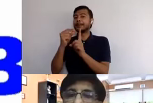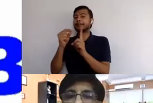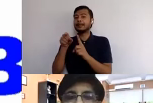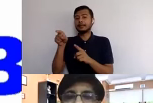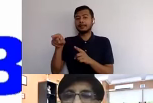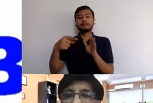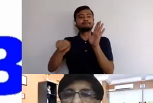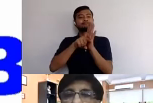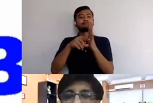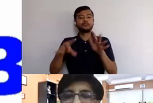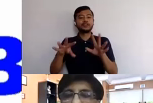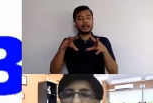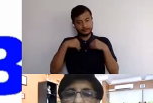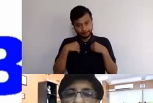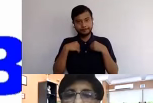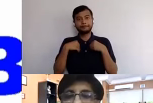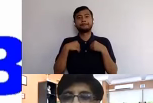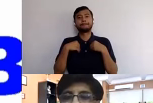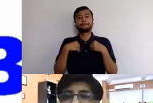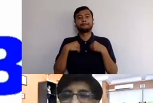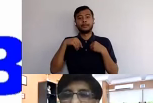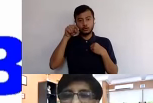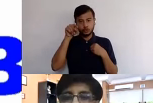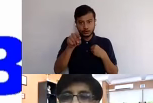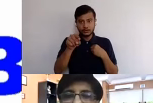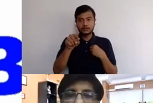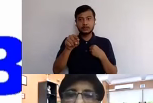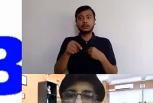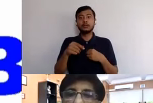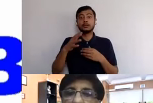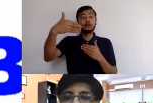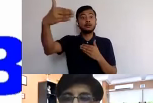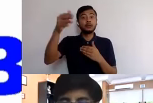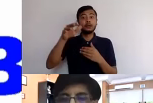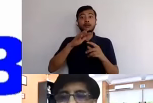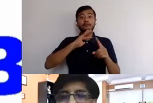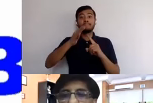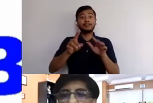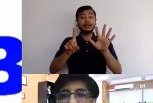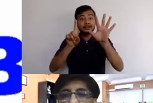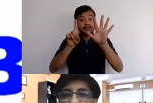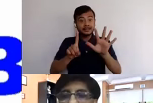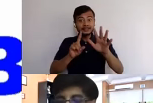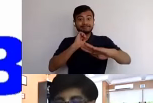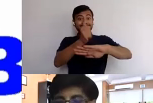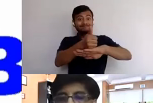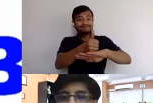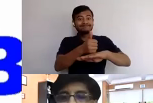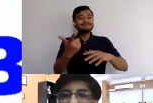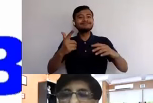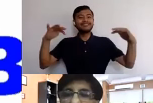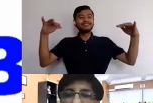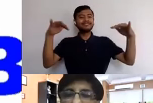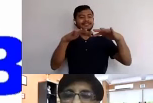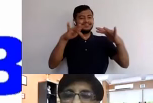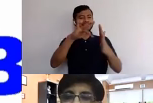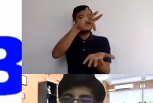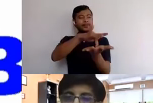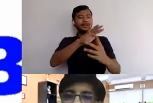an important use case for the deployment of the Wi-Fi 6 public hotspots along with the